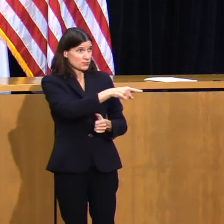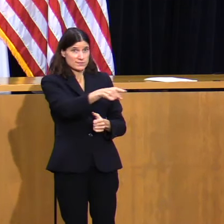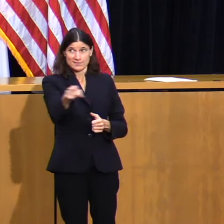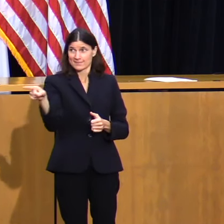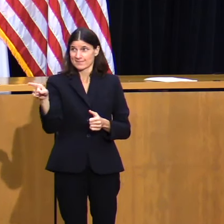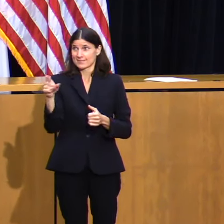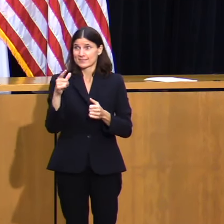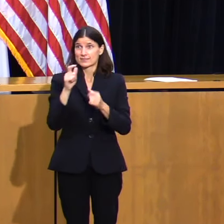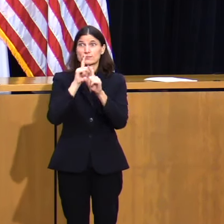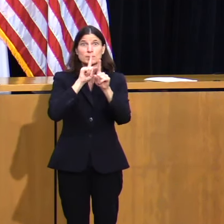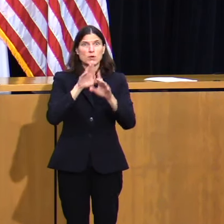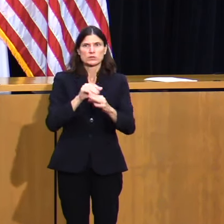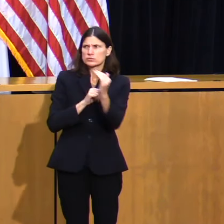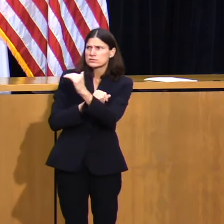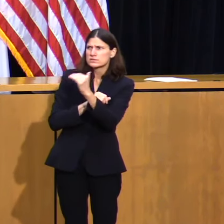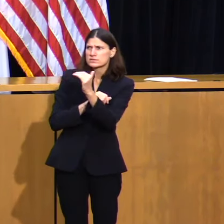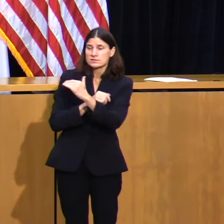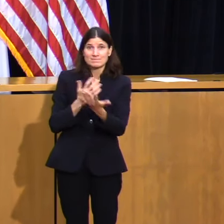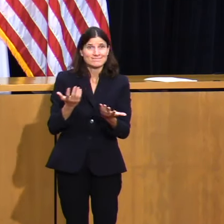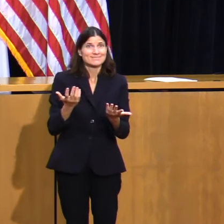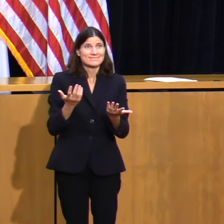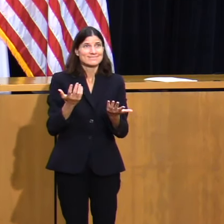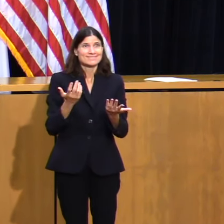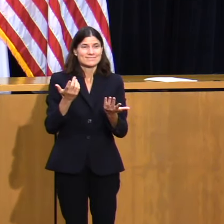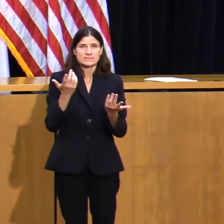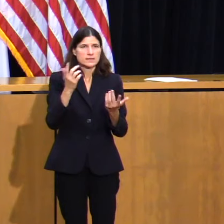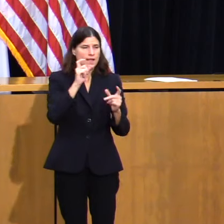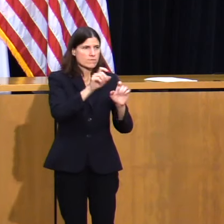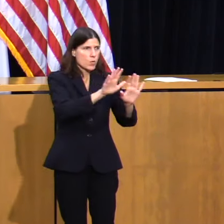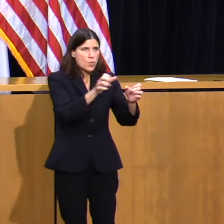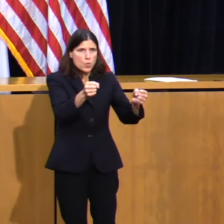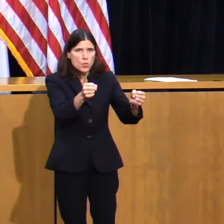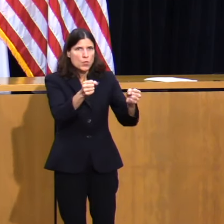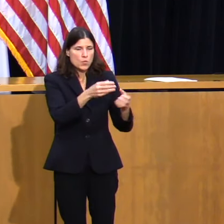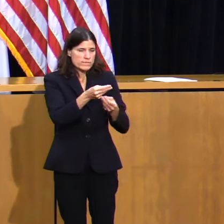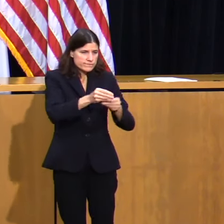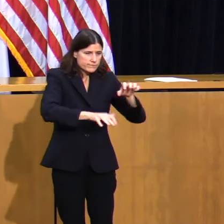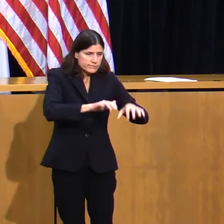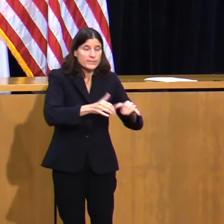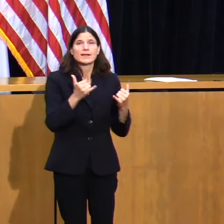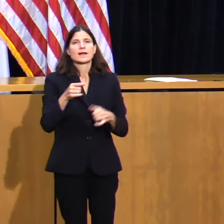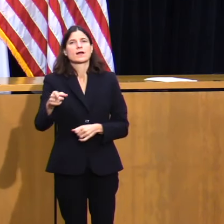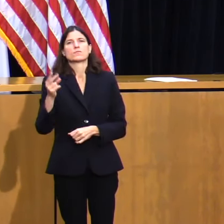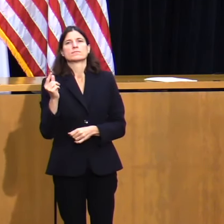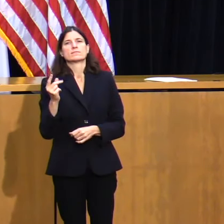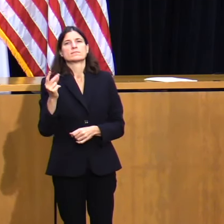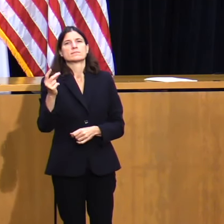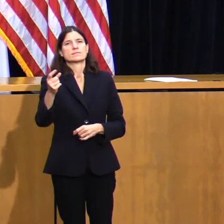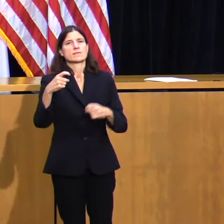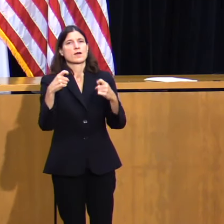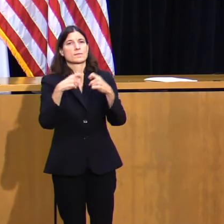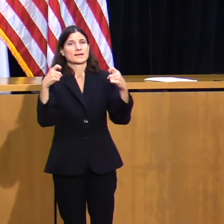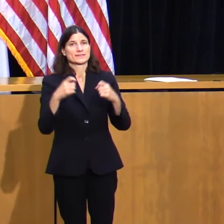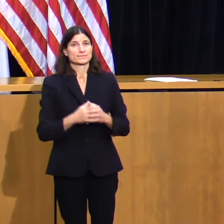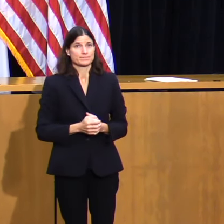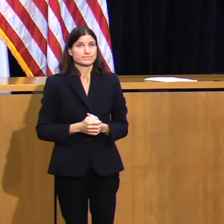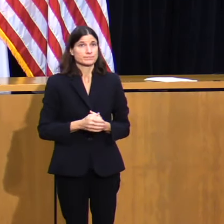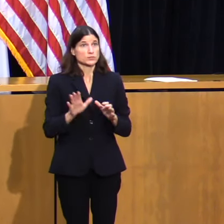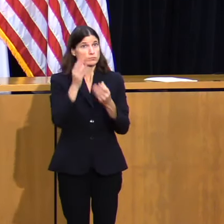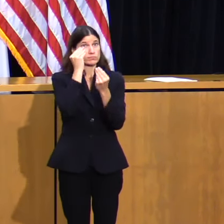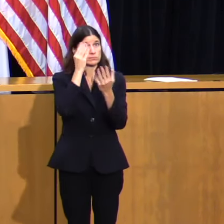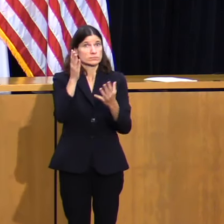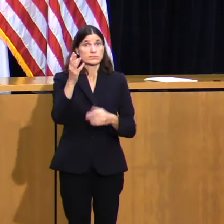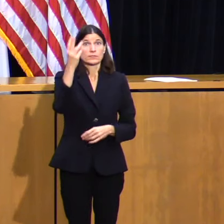daily dashboard on Wednesdays, and only for Wednesday, will be posted no later than 6 p.m. Every other day,